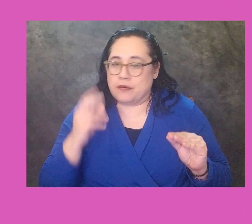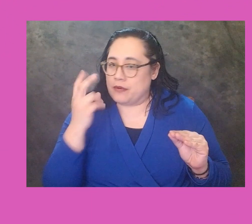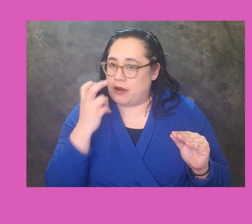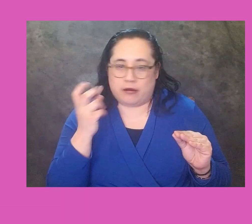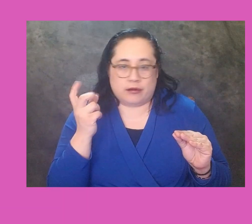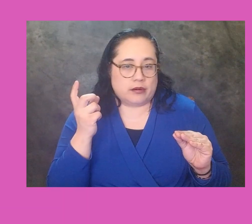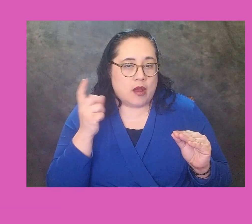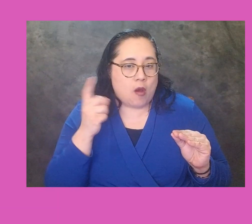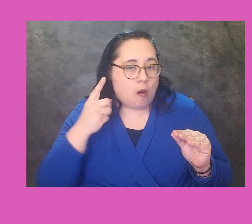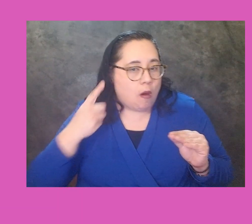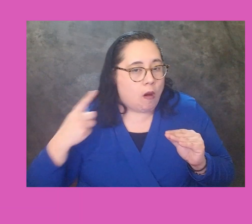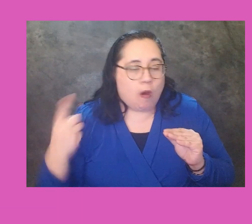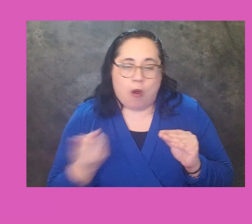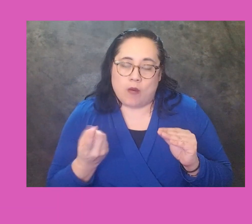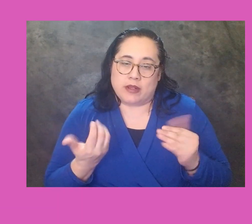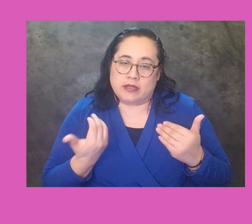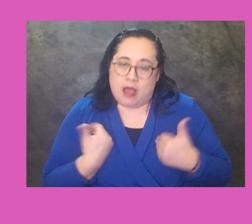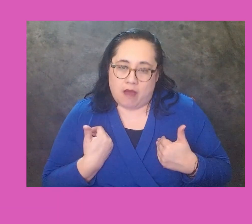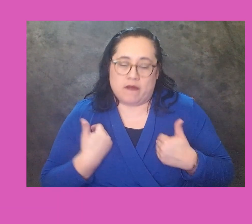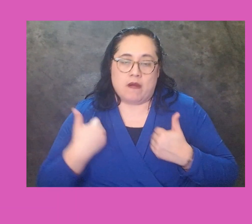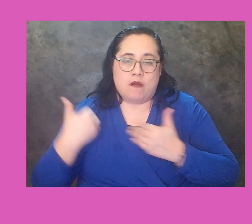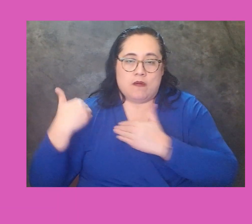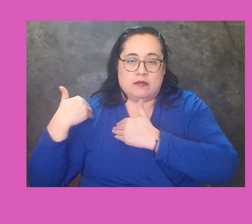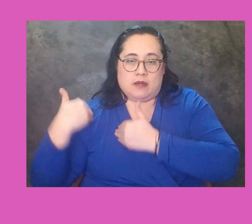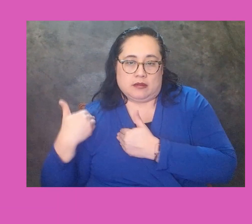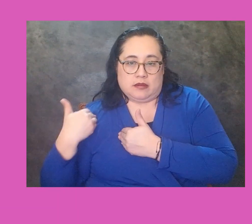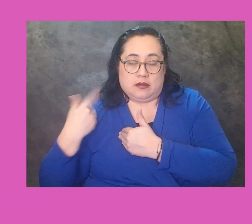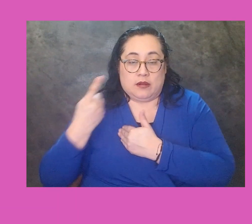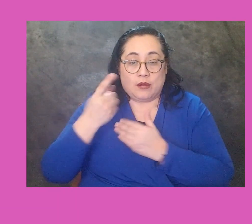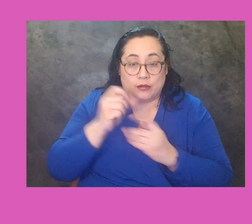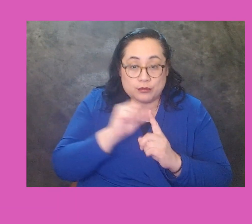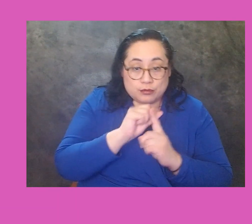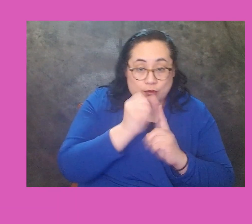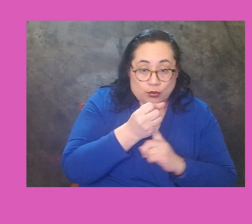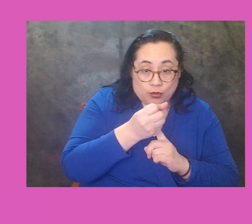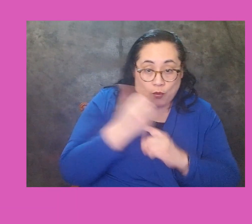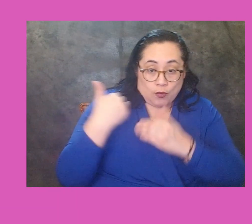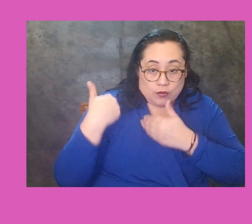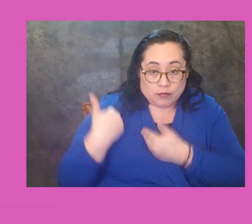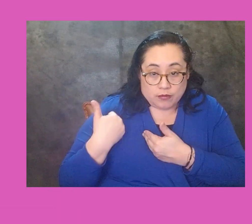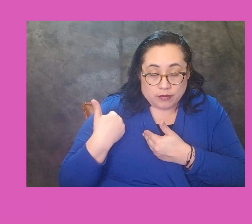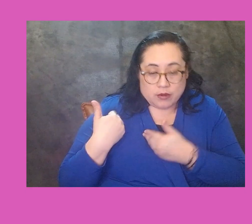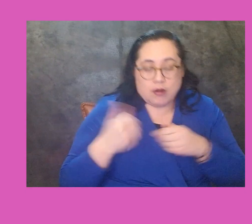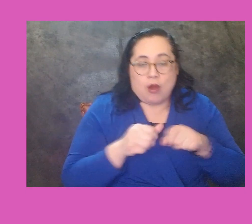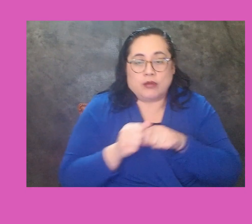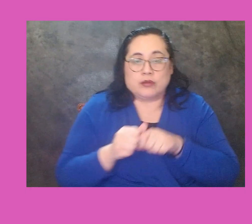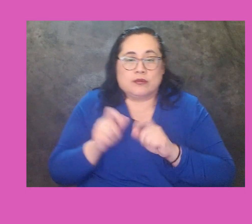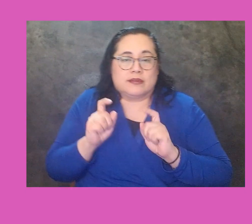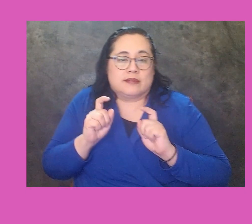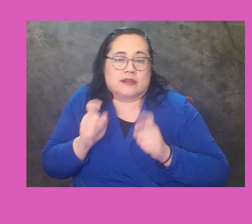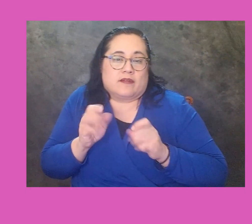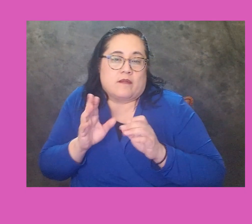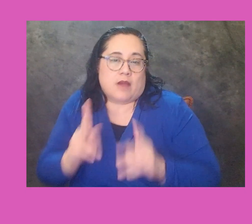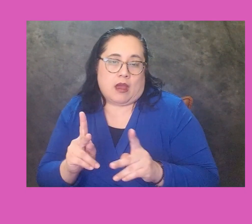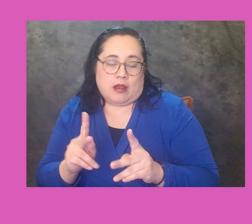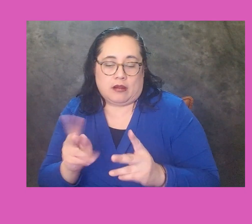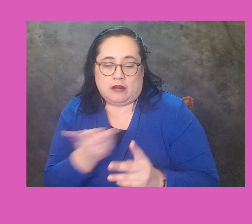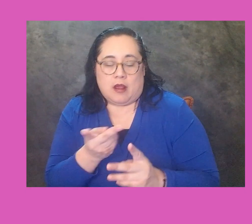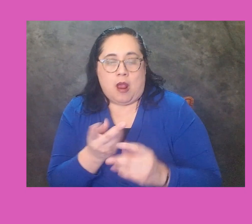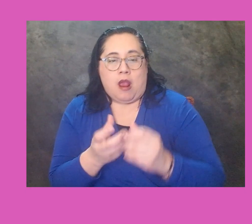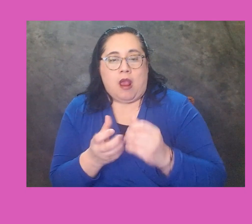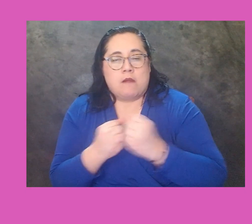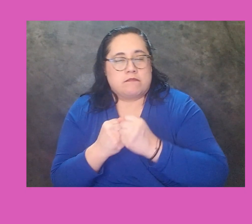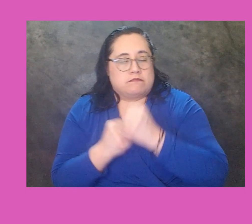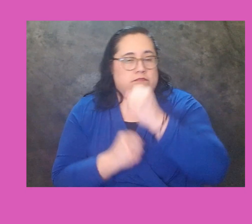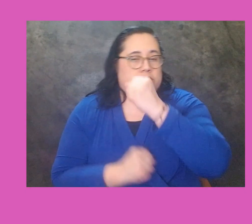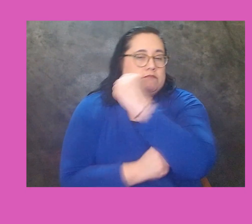community, without a doubt, always has the responsibility, the social responsibility